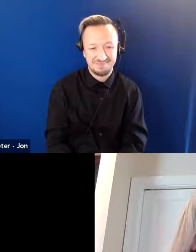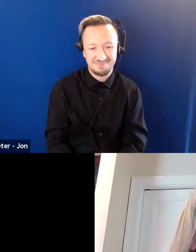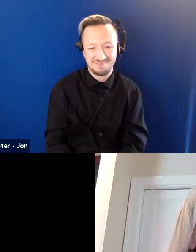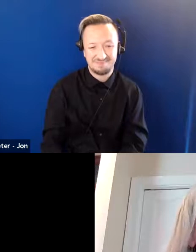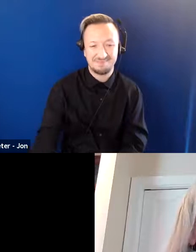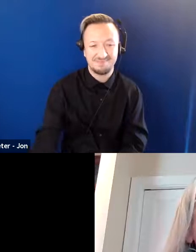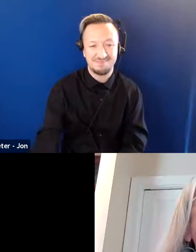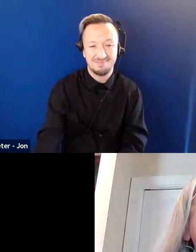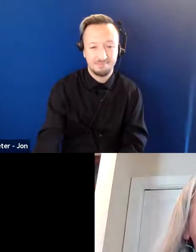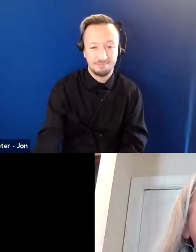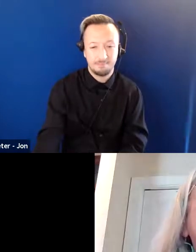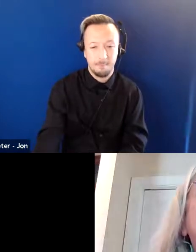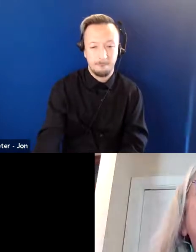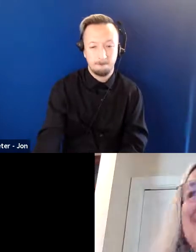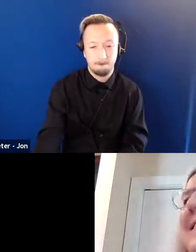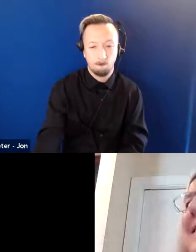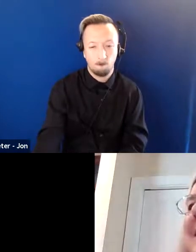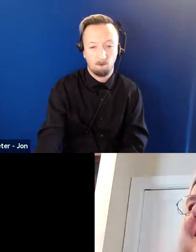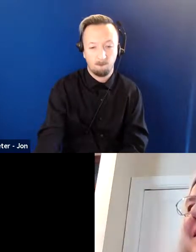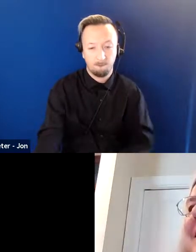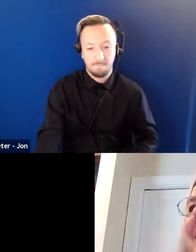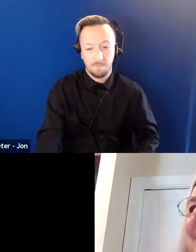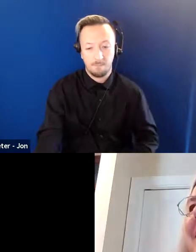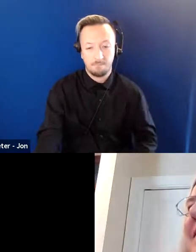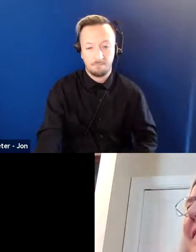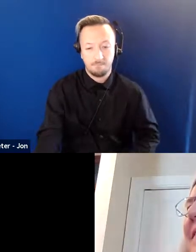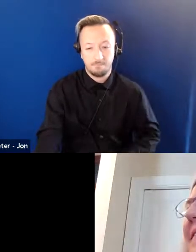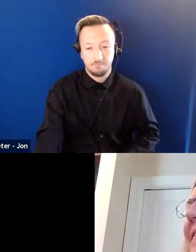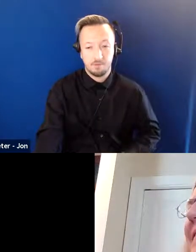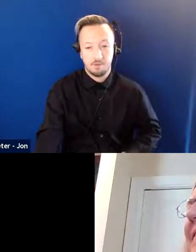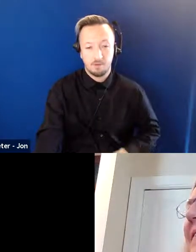For those who